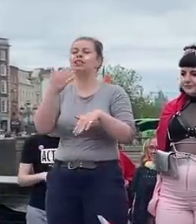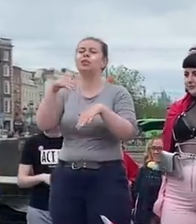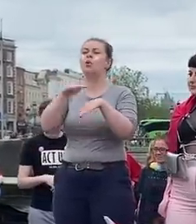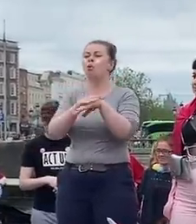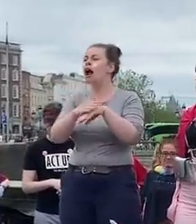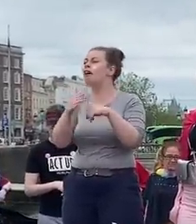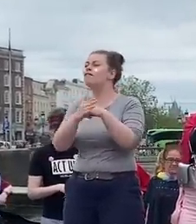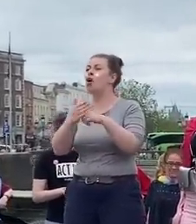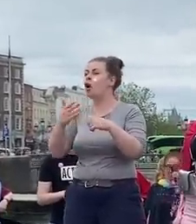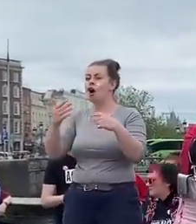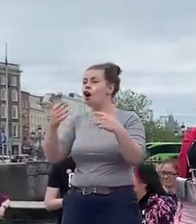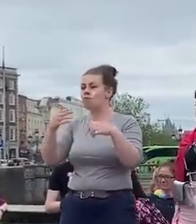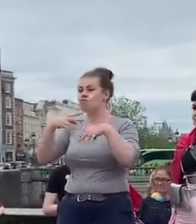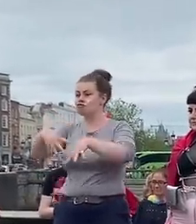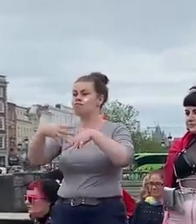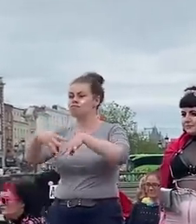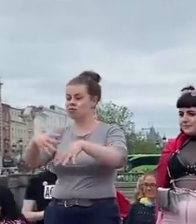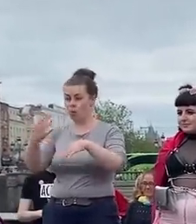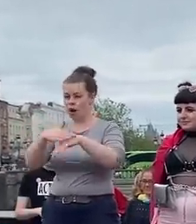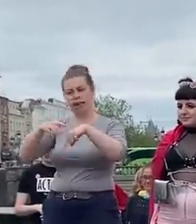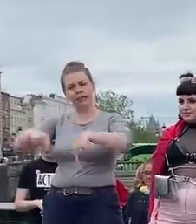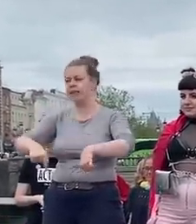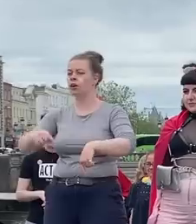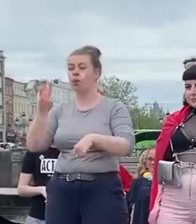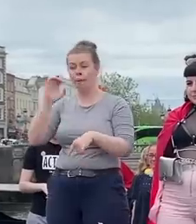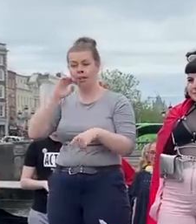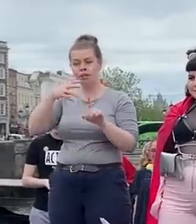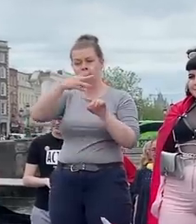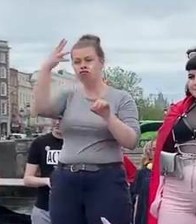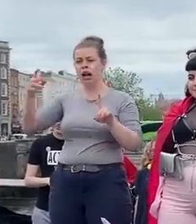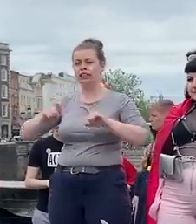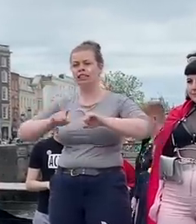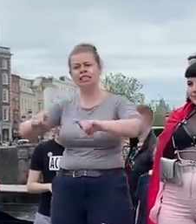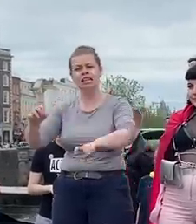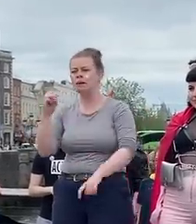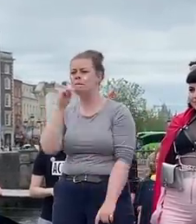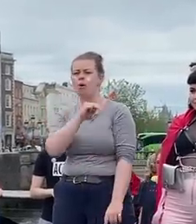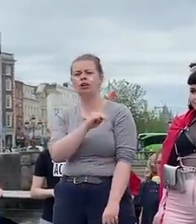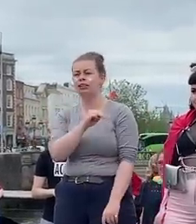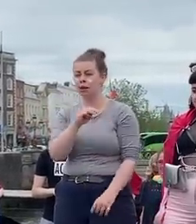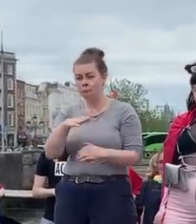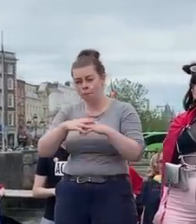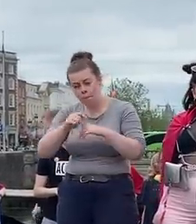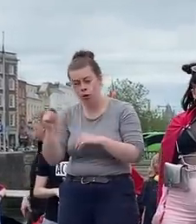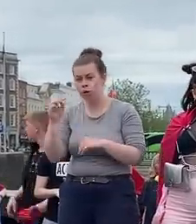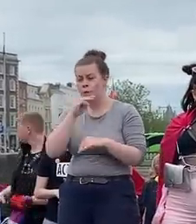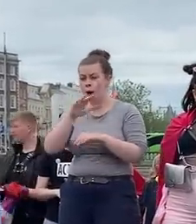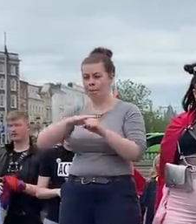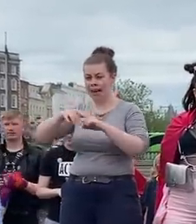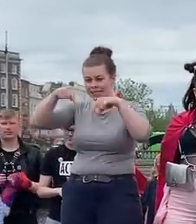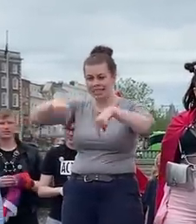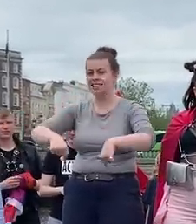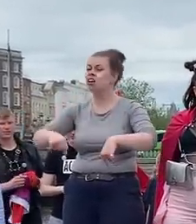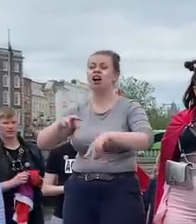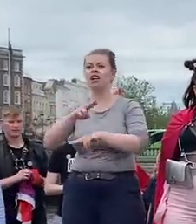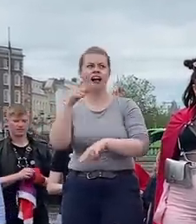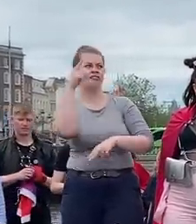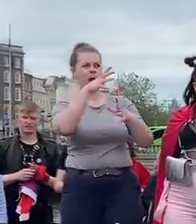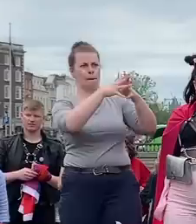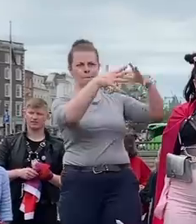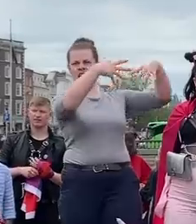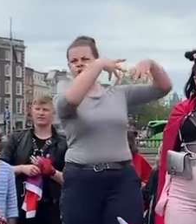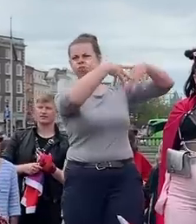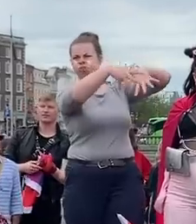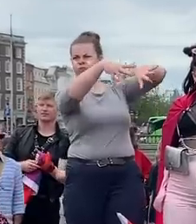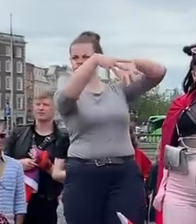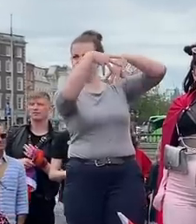on Pride, because Pride is still very important. And the most important place to be is not at the biggest